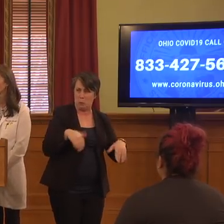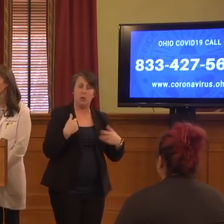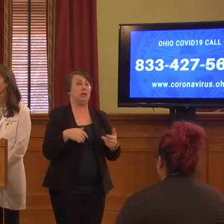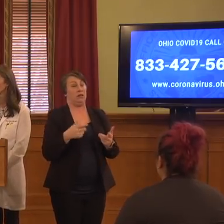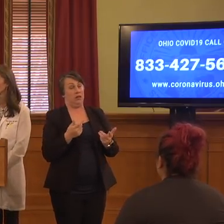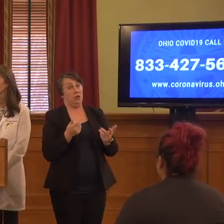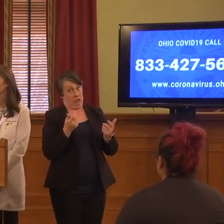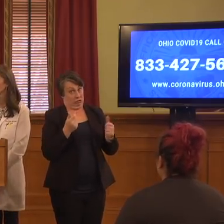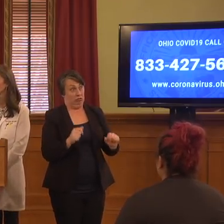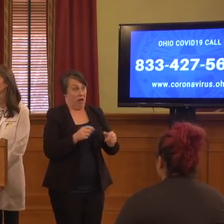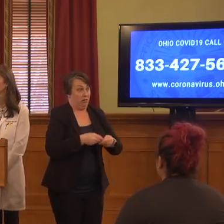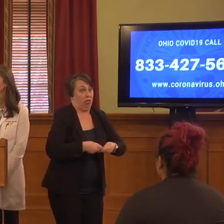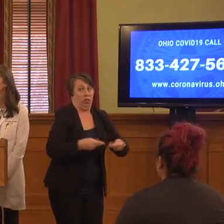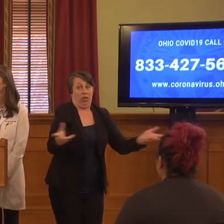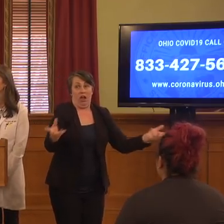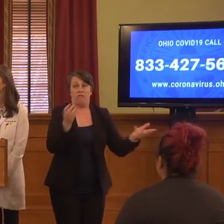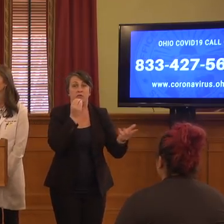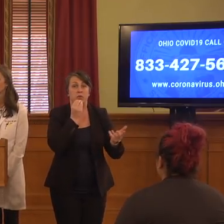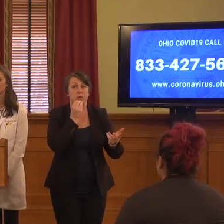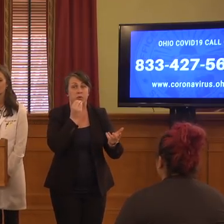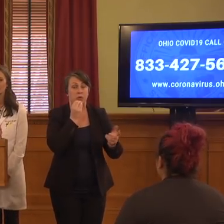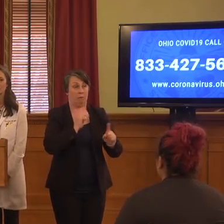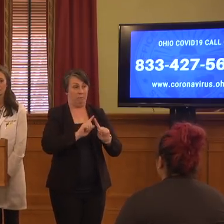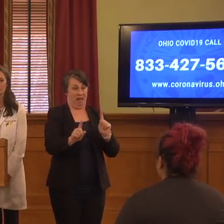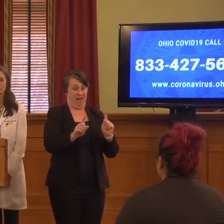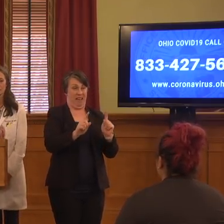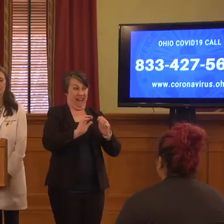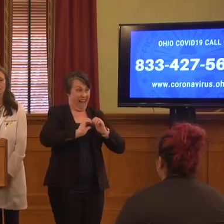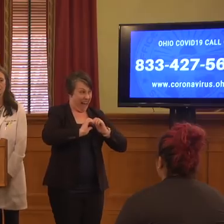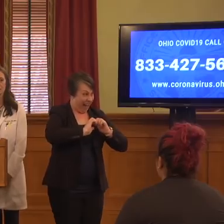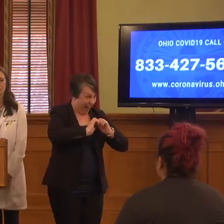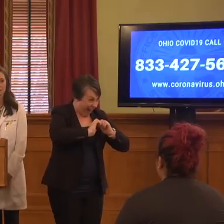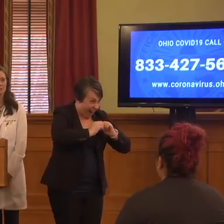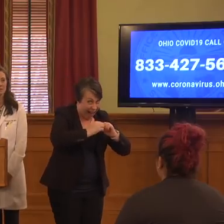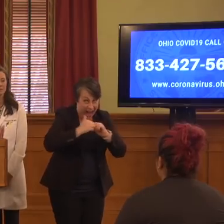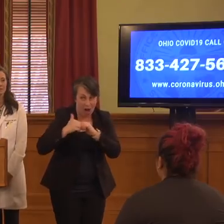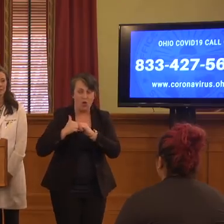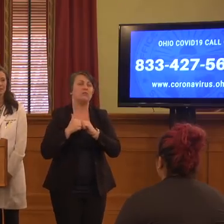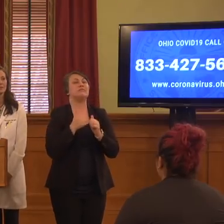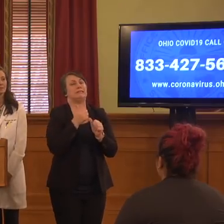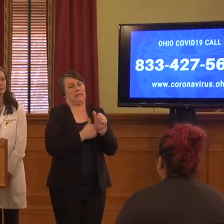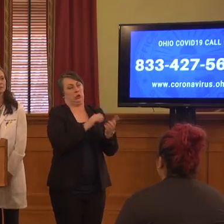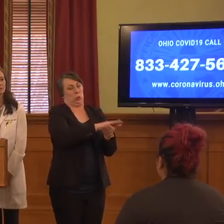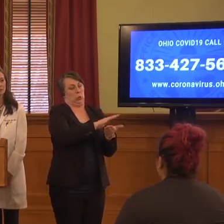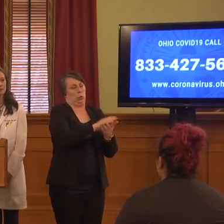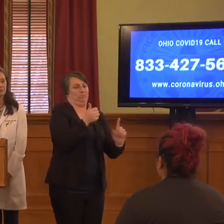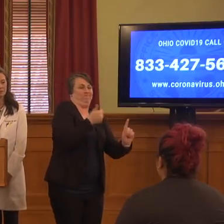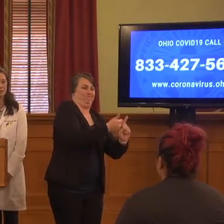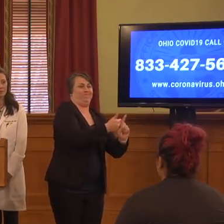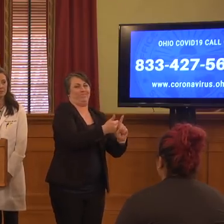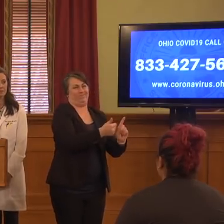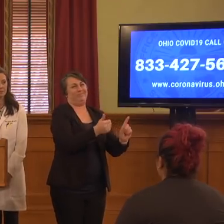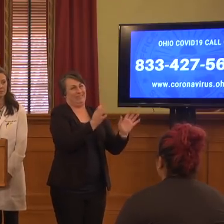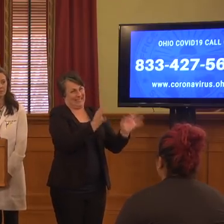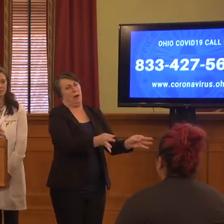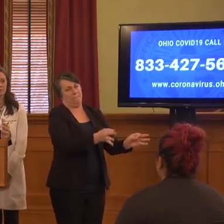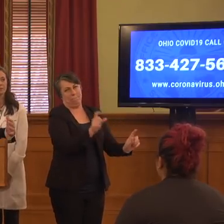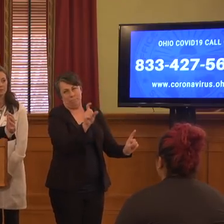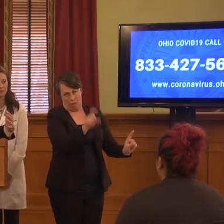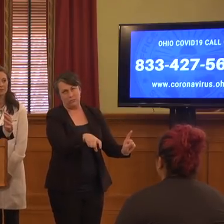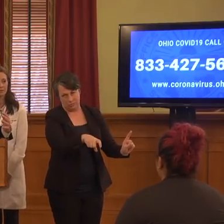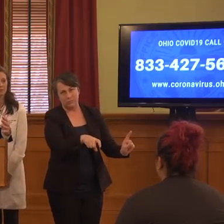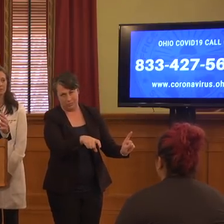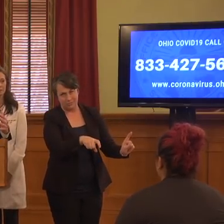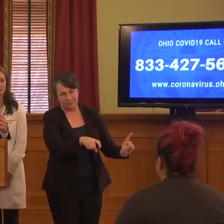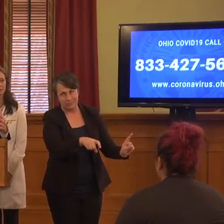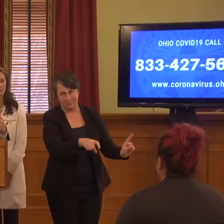these services and the details has to be worked out at the local level. It's better to be worked out at the local level. And, you know, while